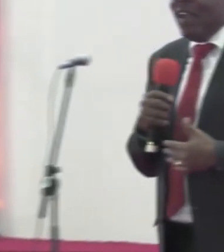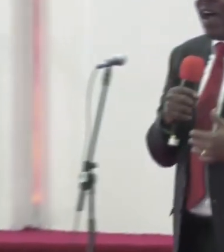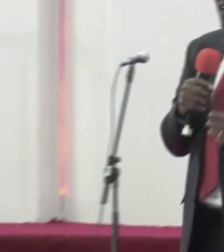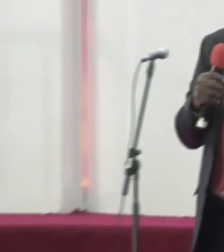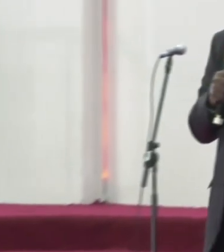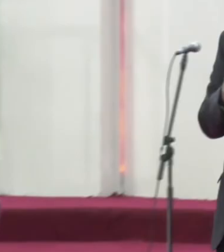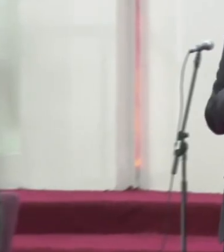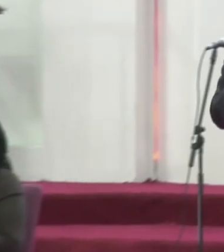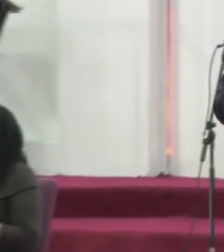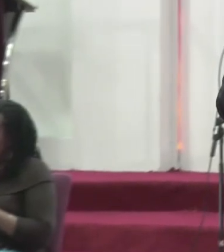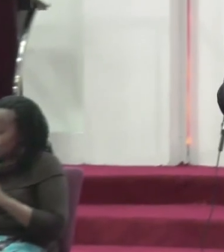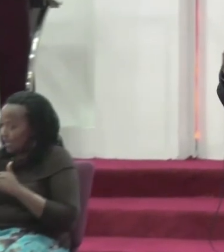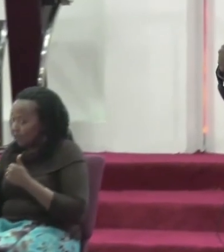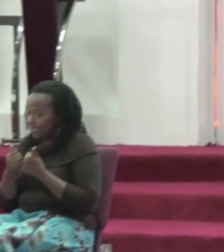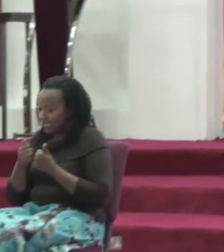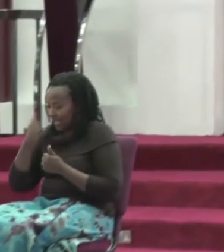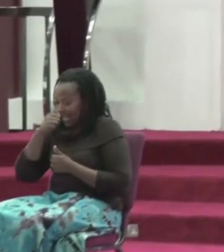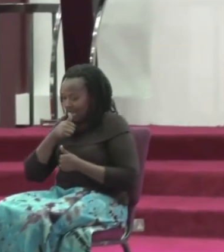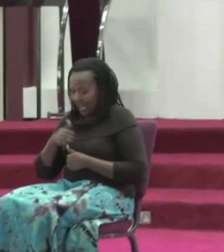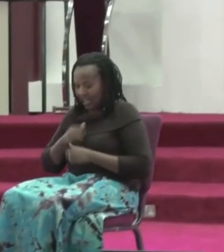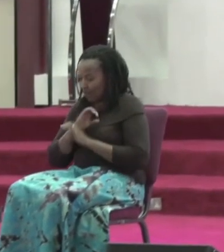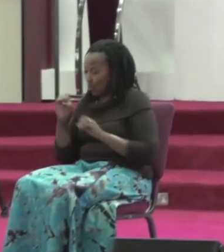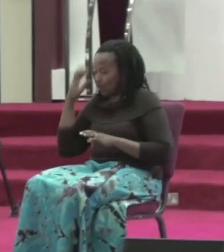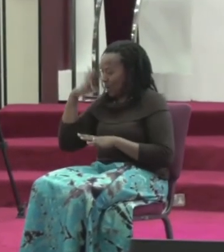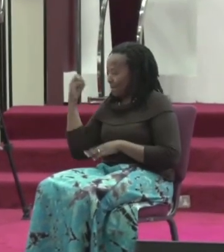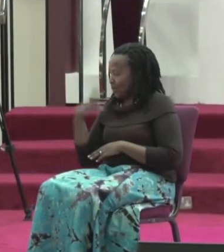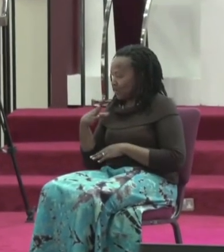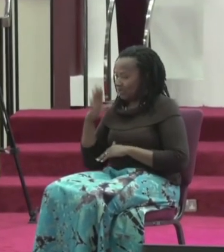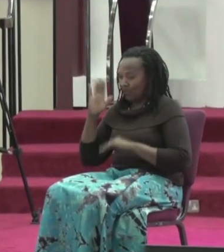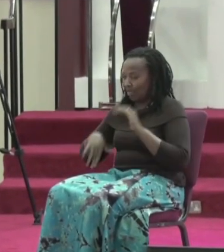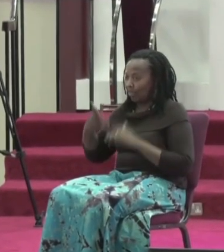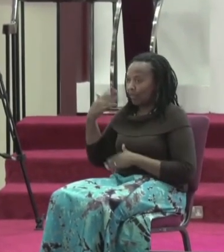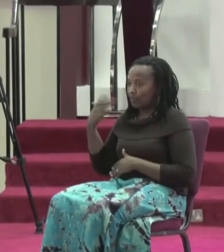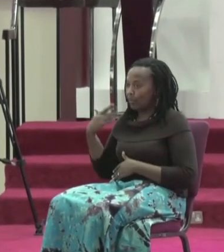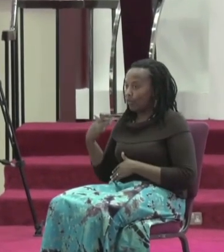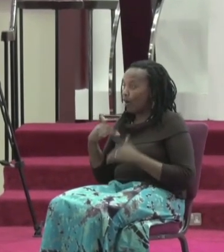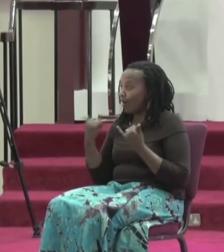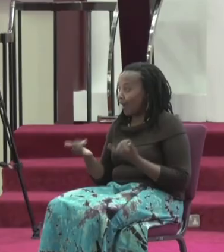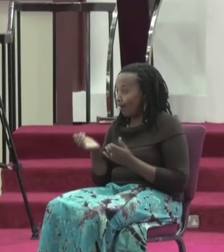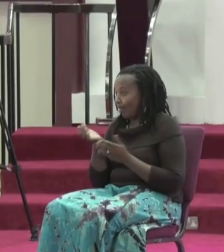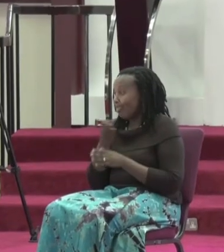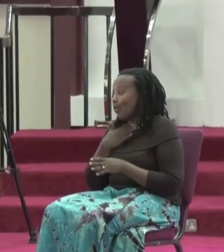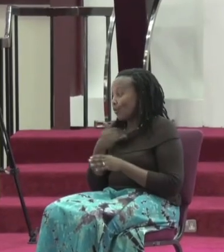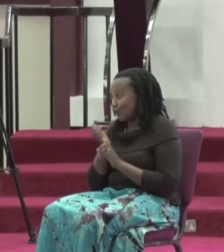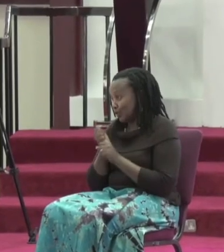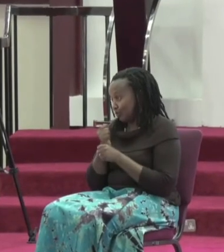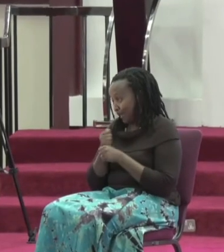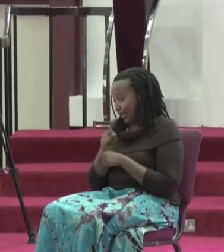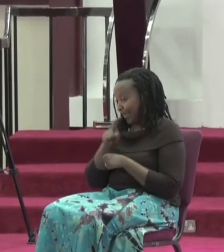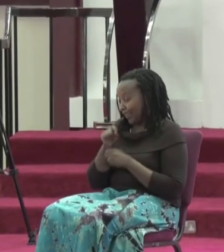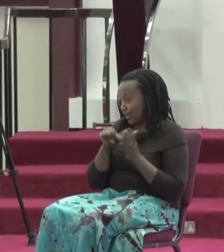them, I am not as beautiful as I used to be. Now they want to make up on that